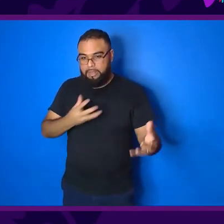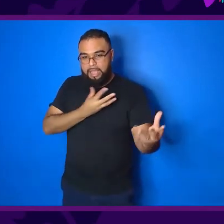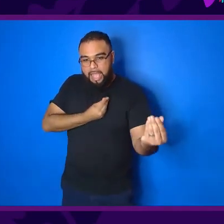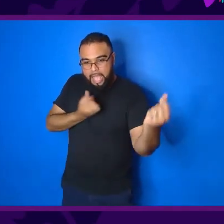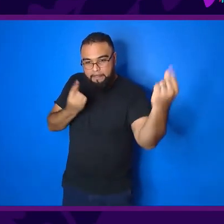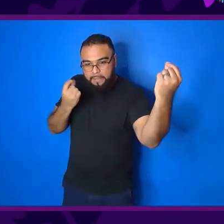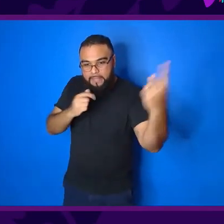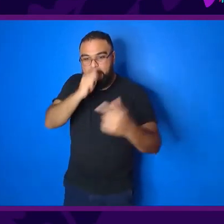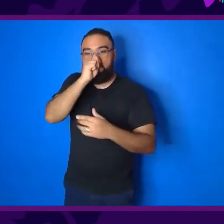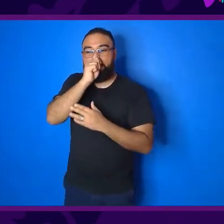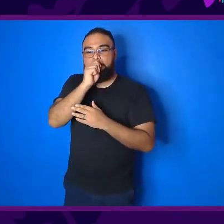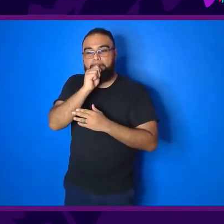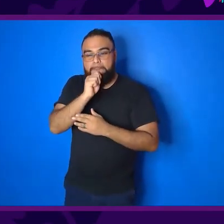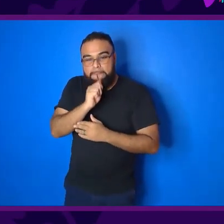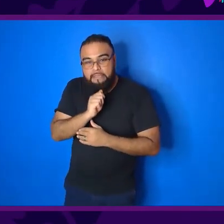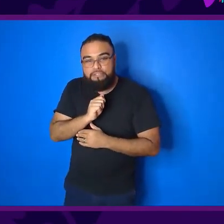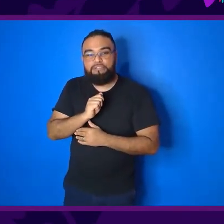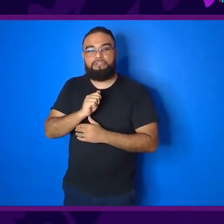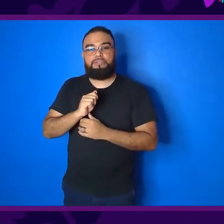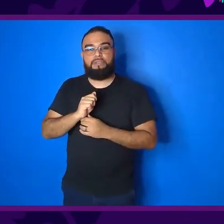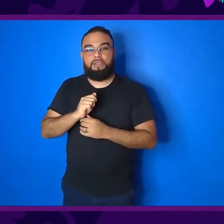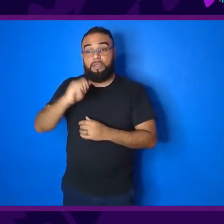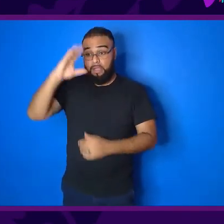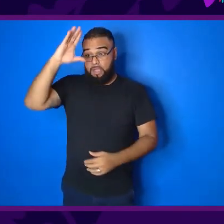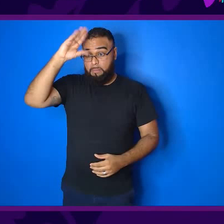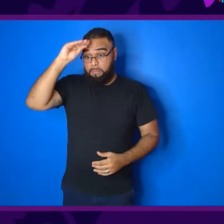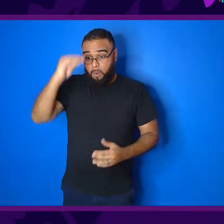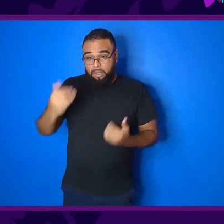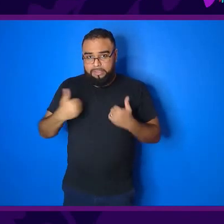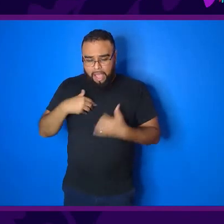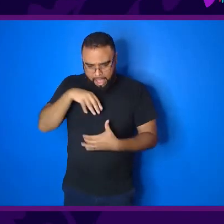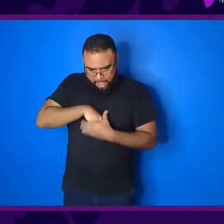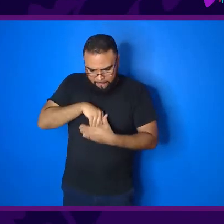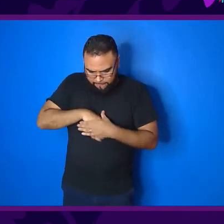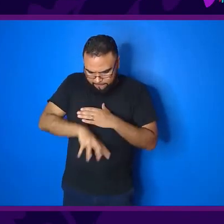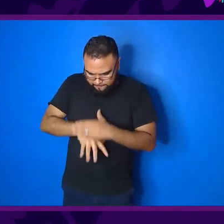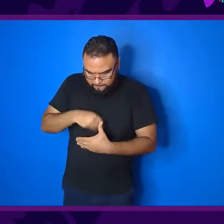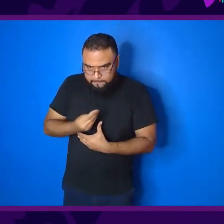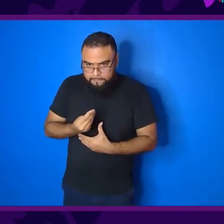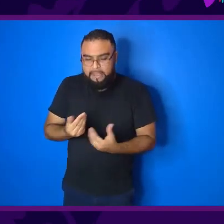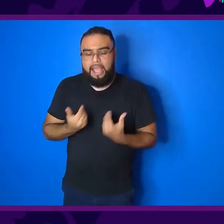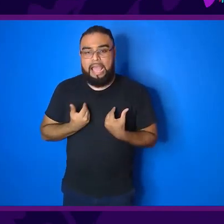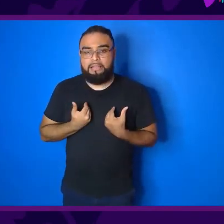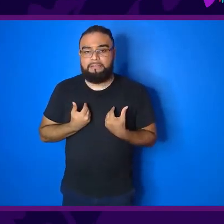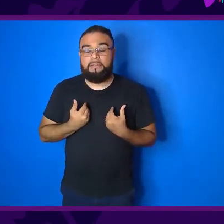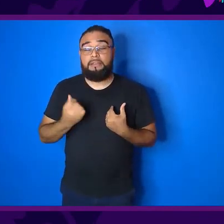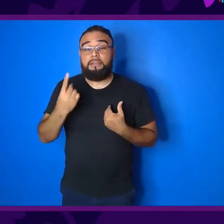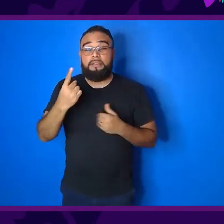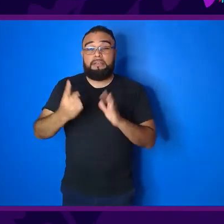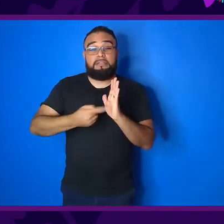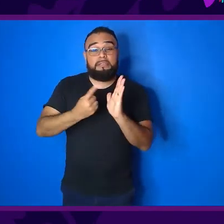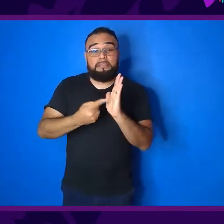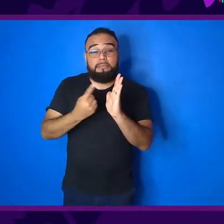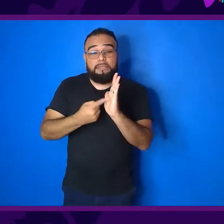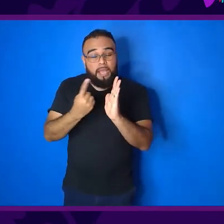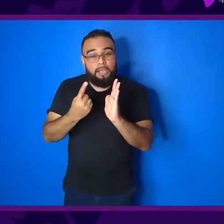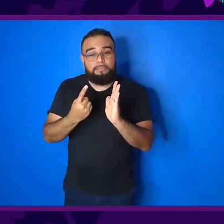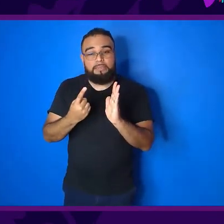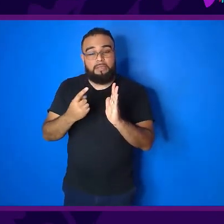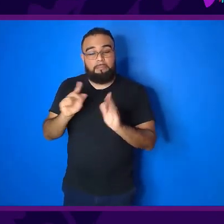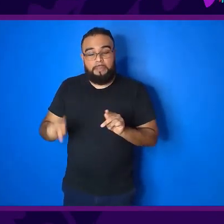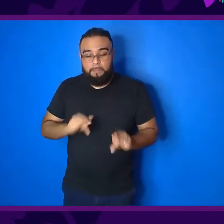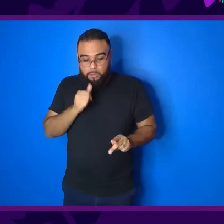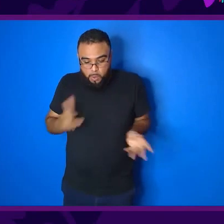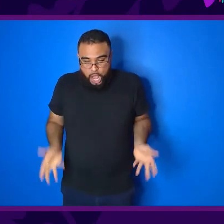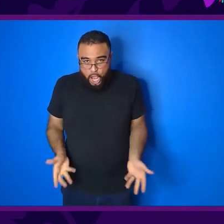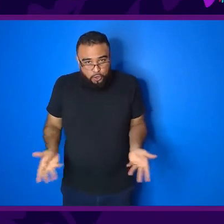And boys have that within them too, but sometimes they are not encouraged to develop those qualities.